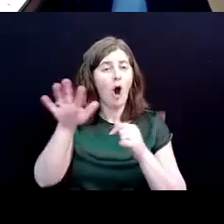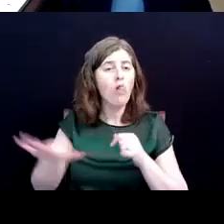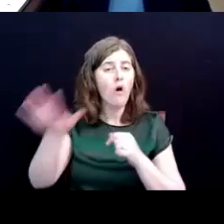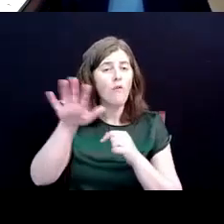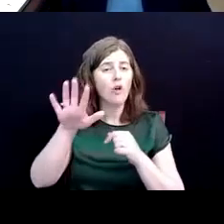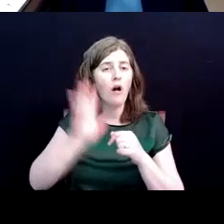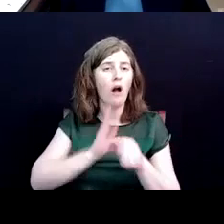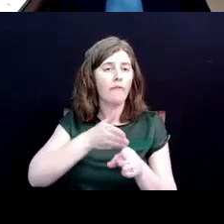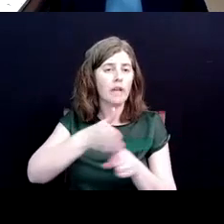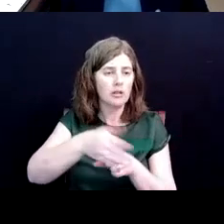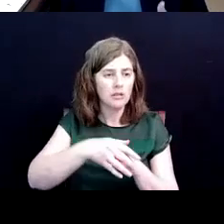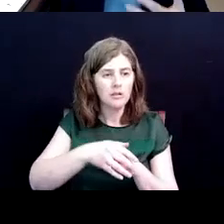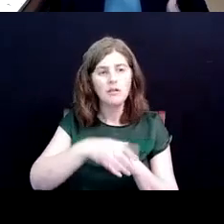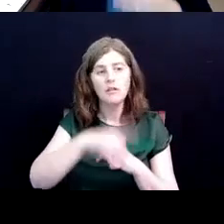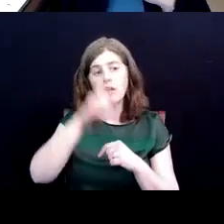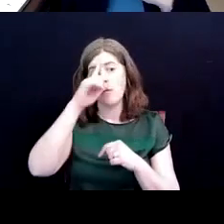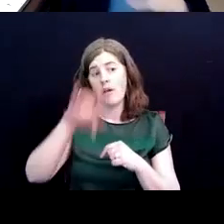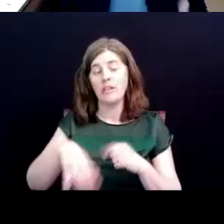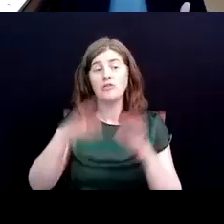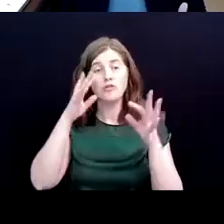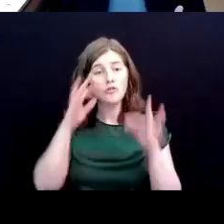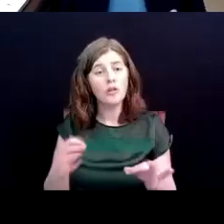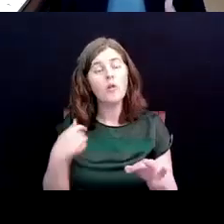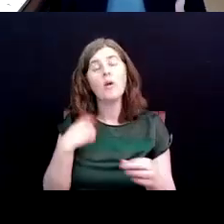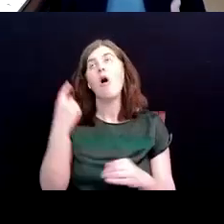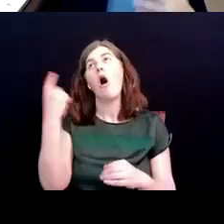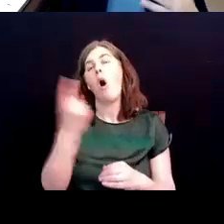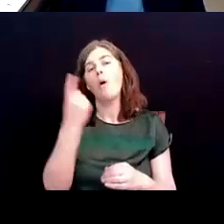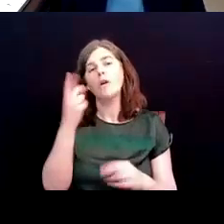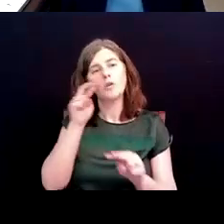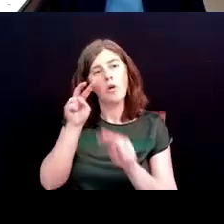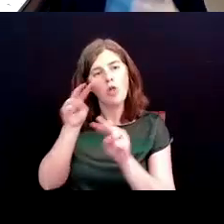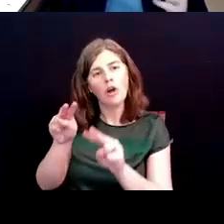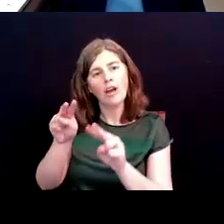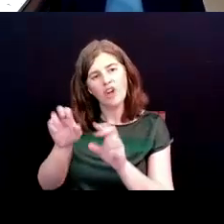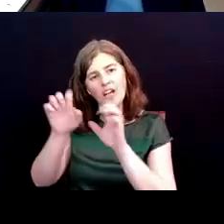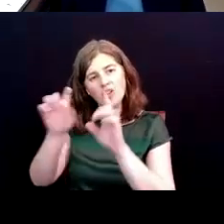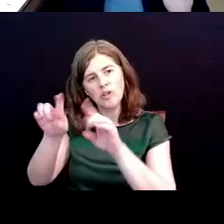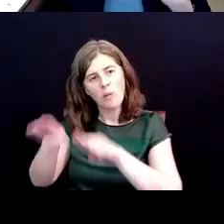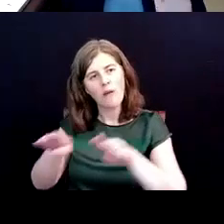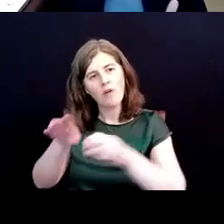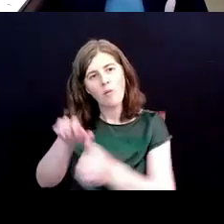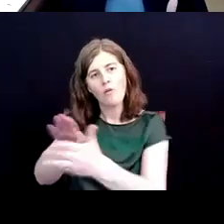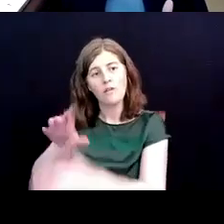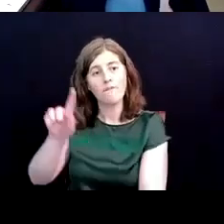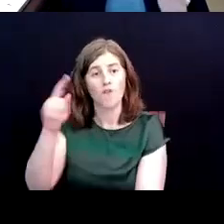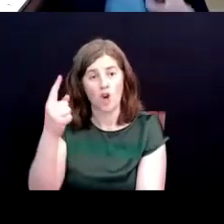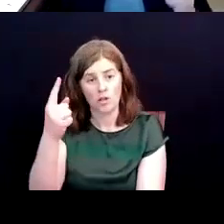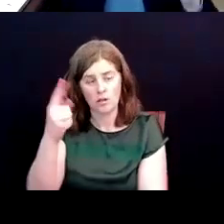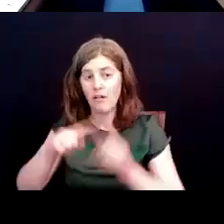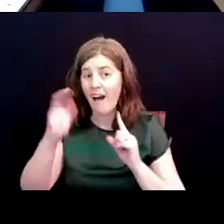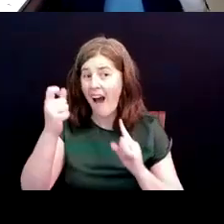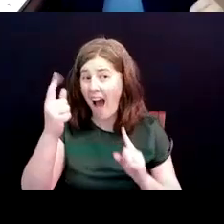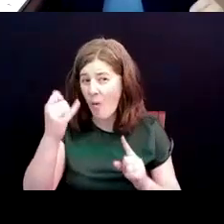disciplines. So thinking about this, and so certainly we always want to look at educational and behavioral approaches first. However, if you've